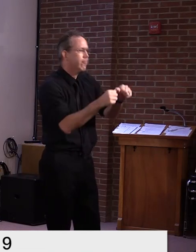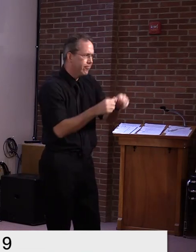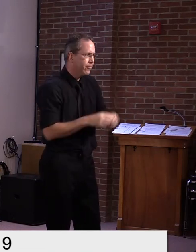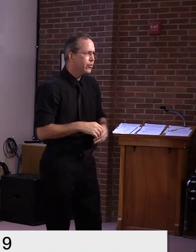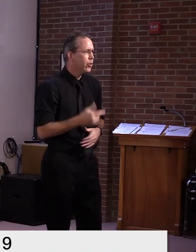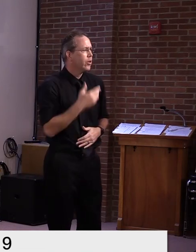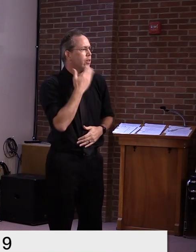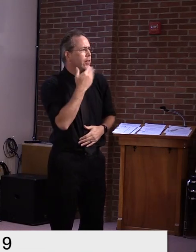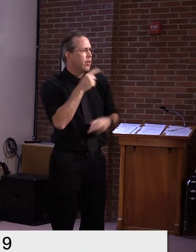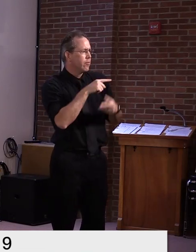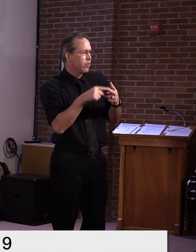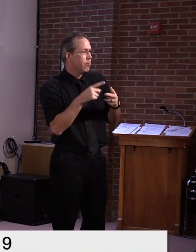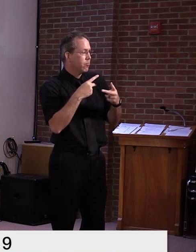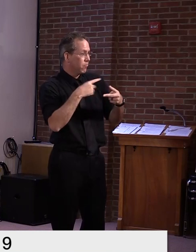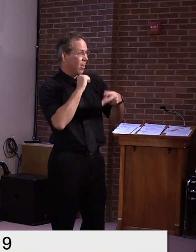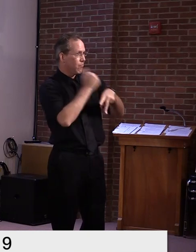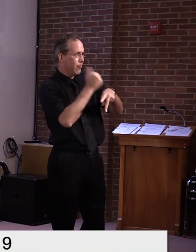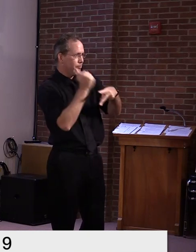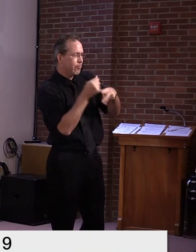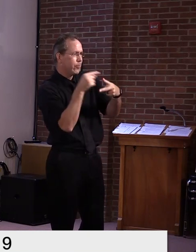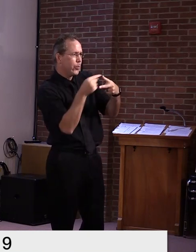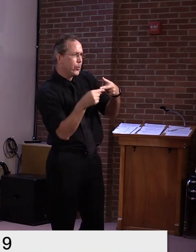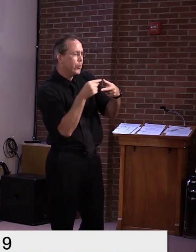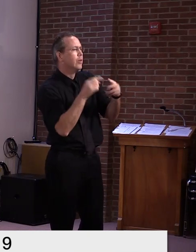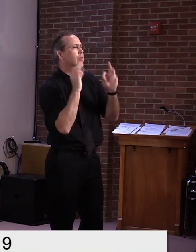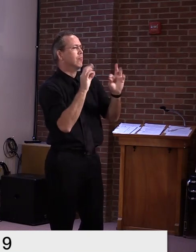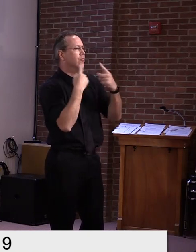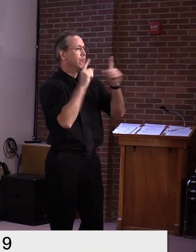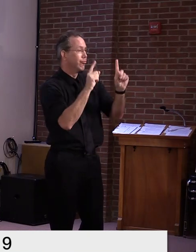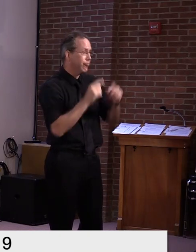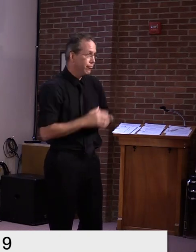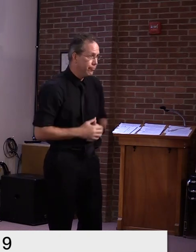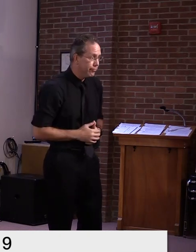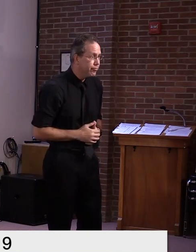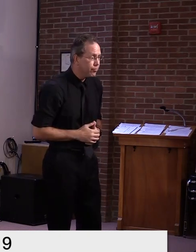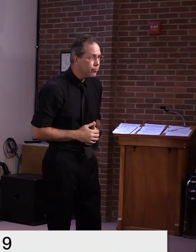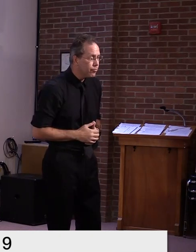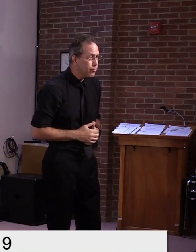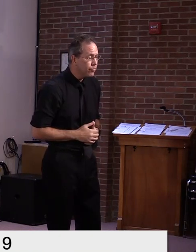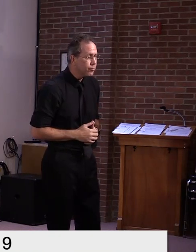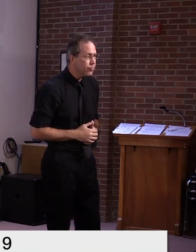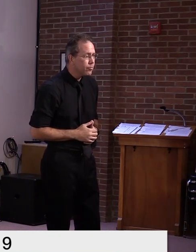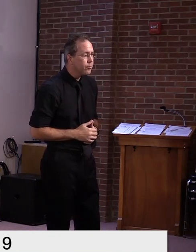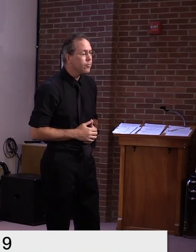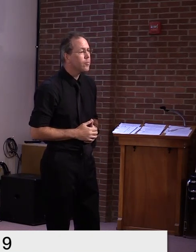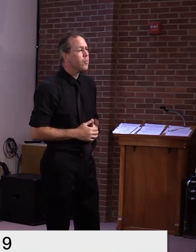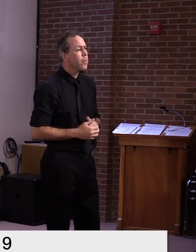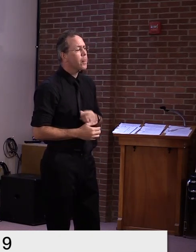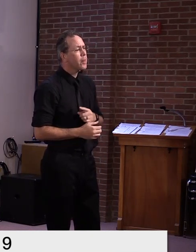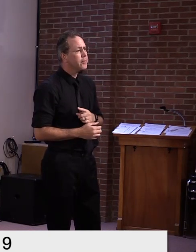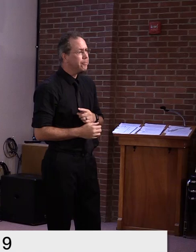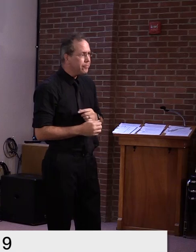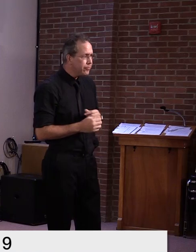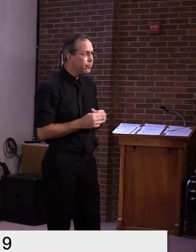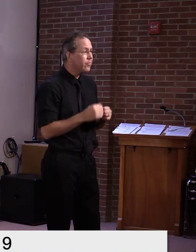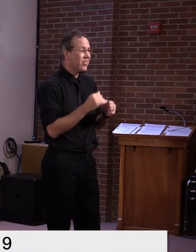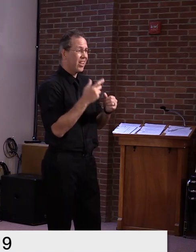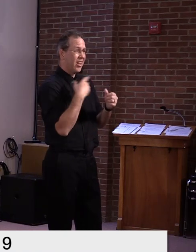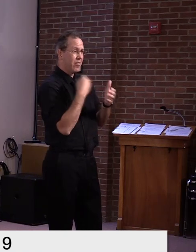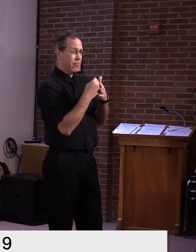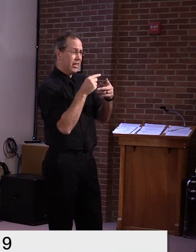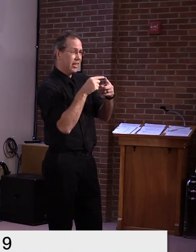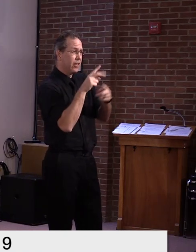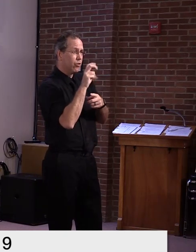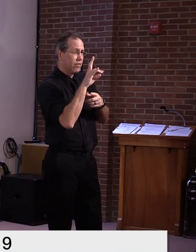successful. This program, the Healthcare Stabilization Program, this program was designed for healthcare and